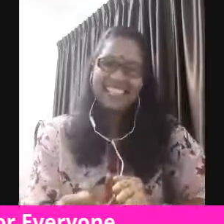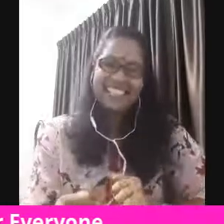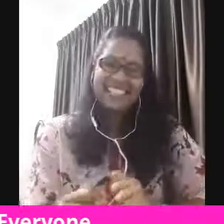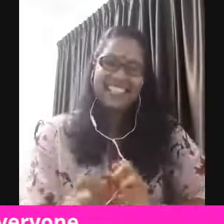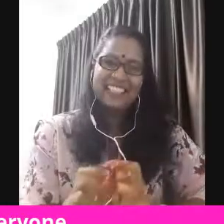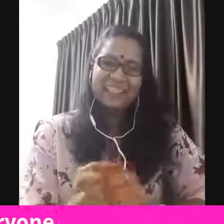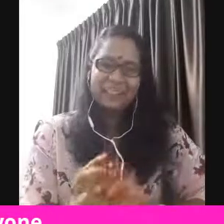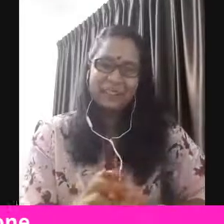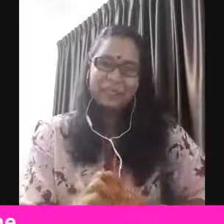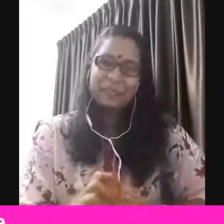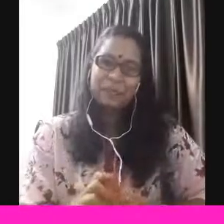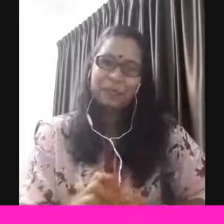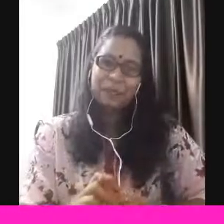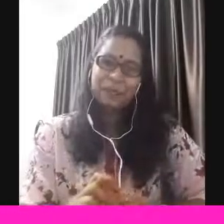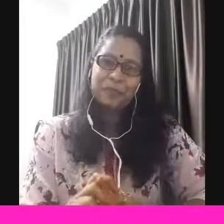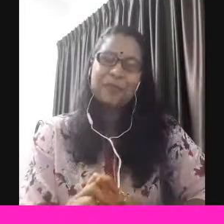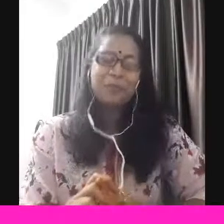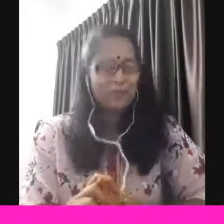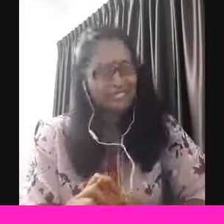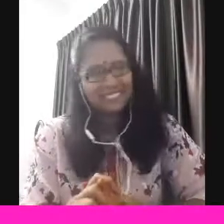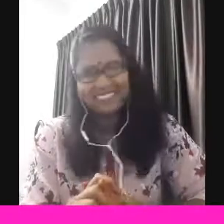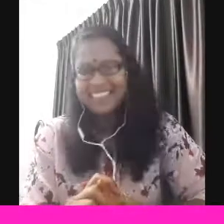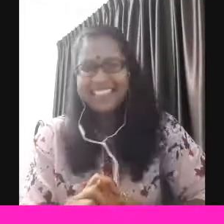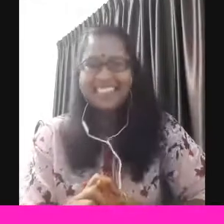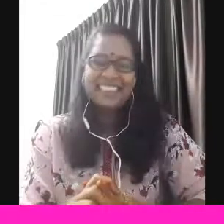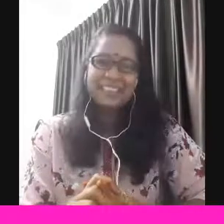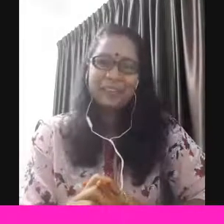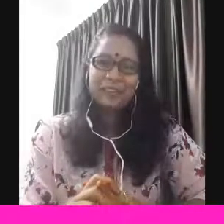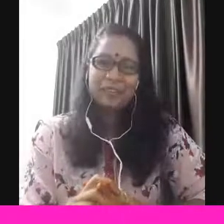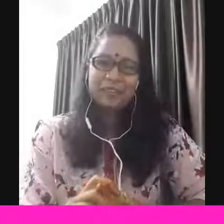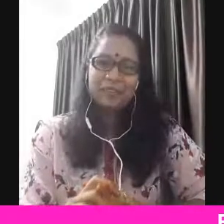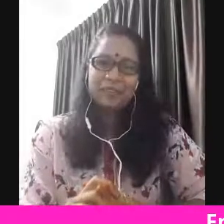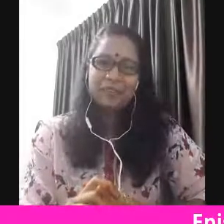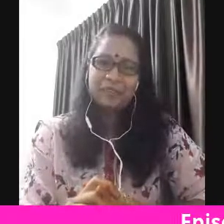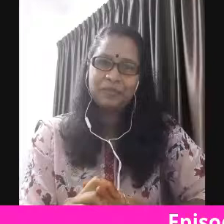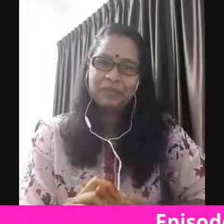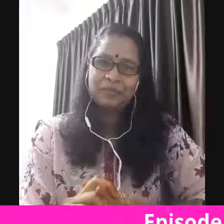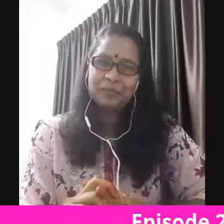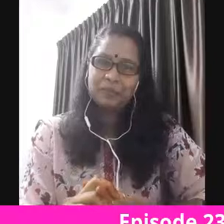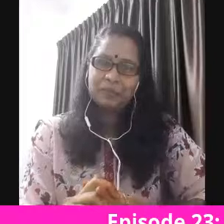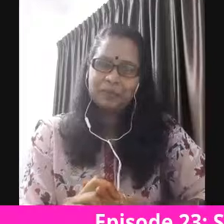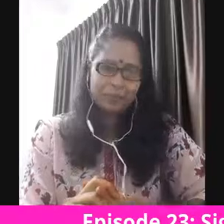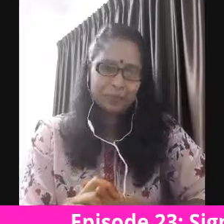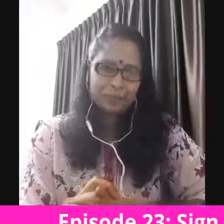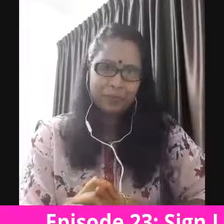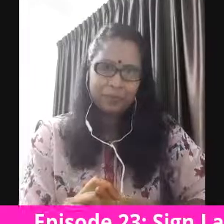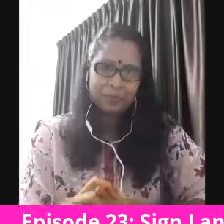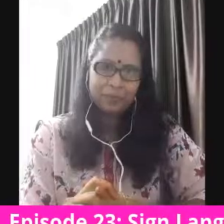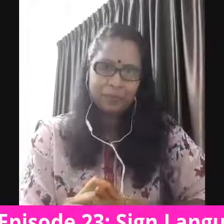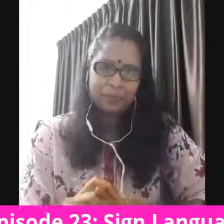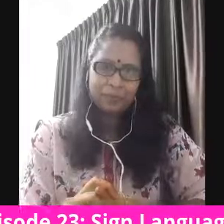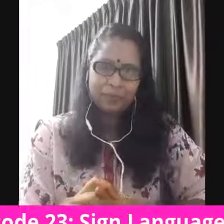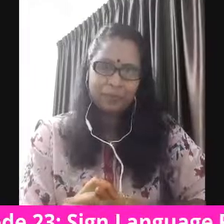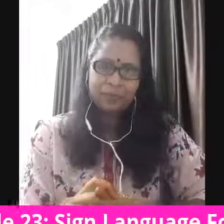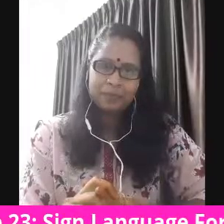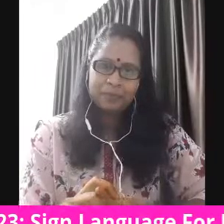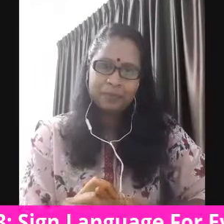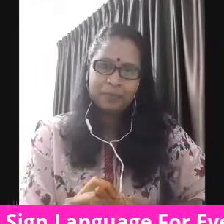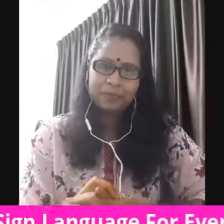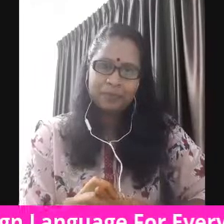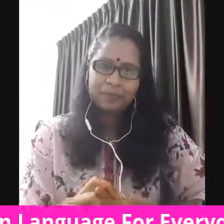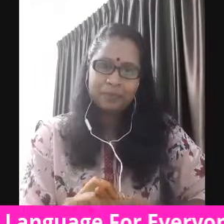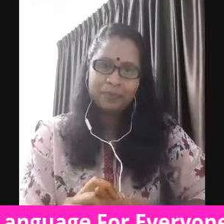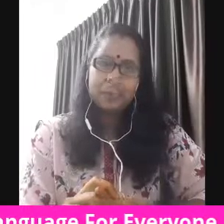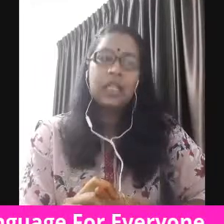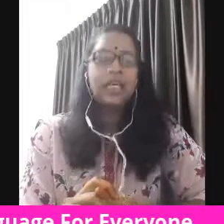fascinating story, I would say. I mean, Chegu, you did mention just now that you have some 5 years gap